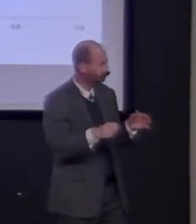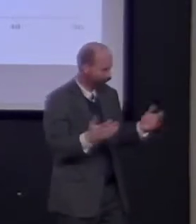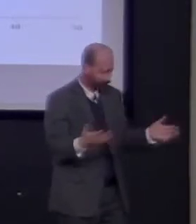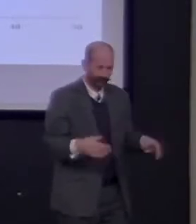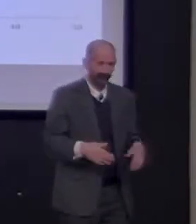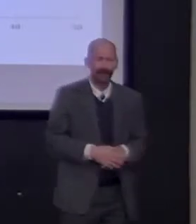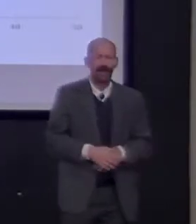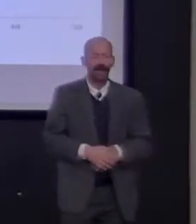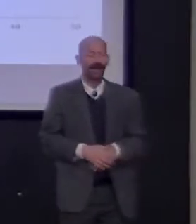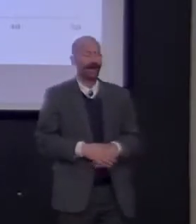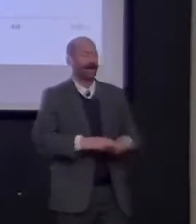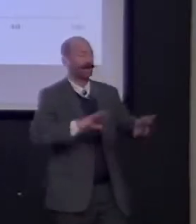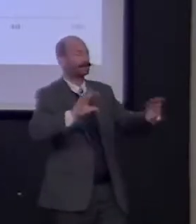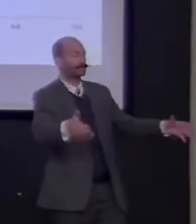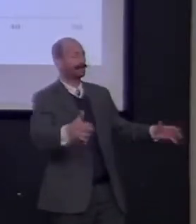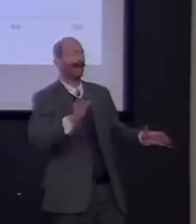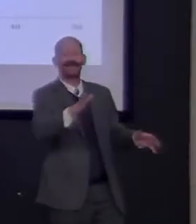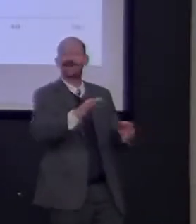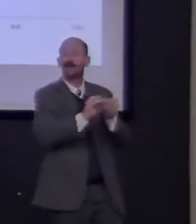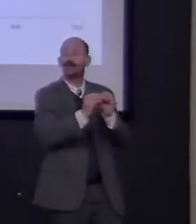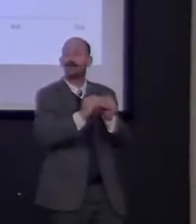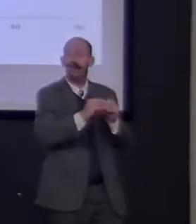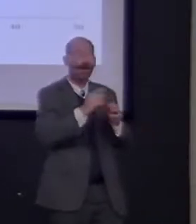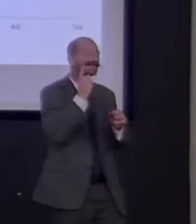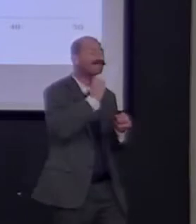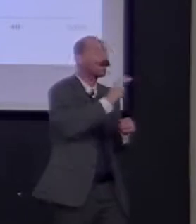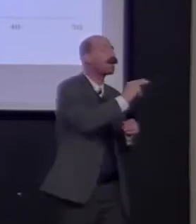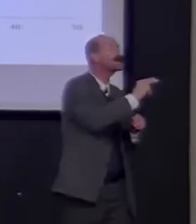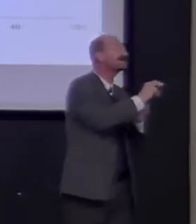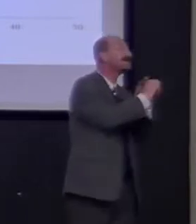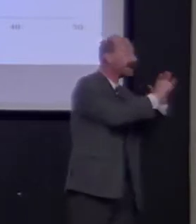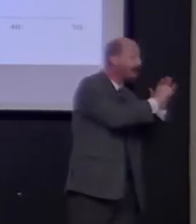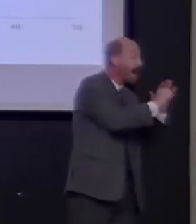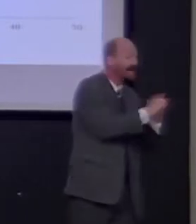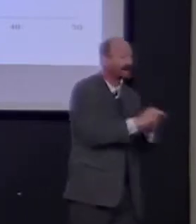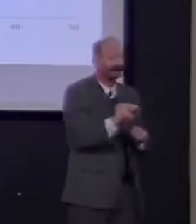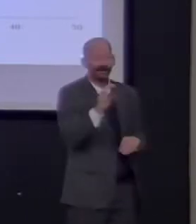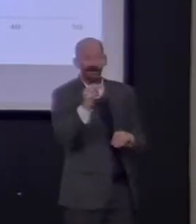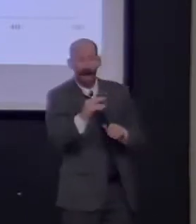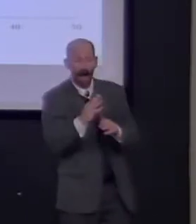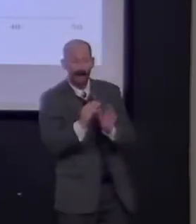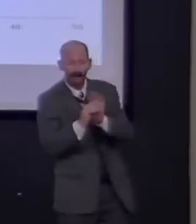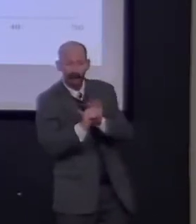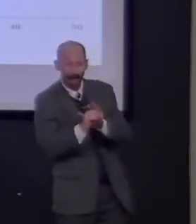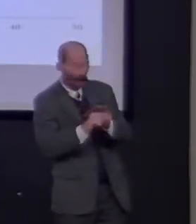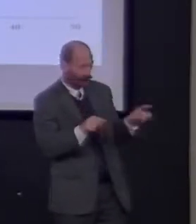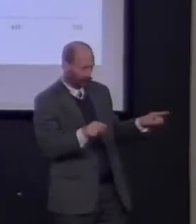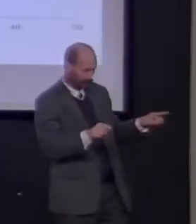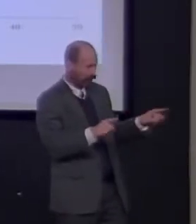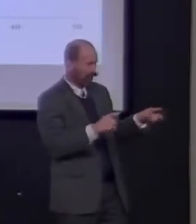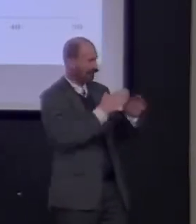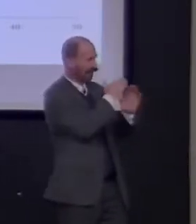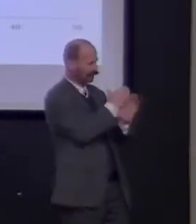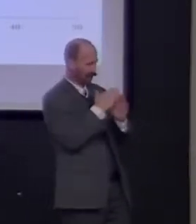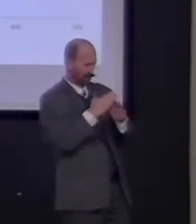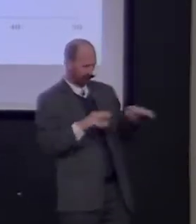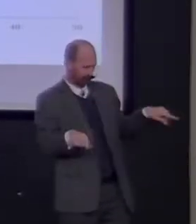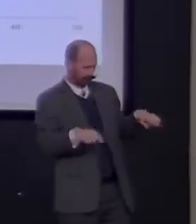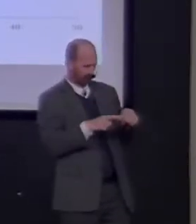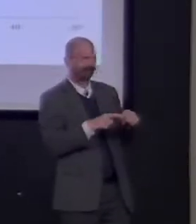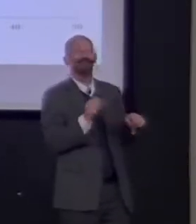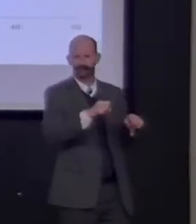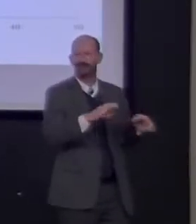the mean scores collapsed across symbolic and non-symbolic, you do find that there's a significant correlation. That is,